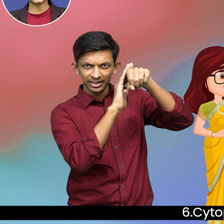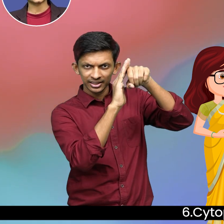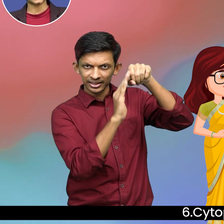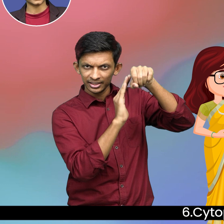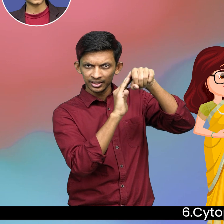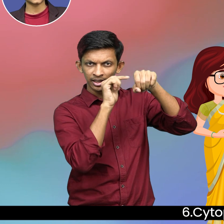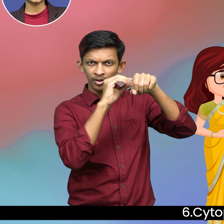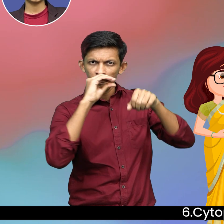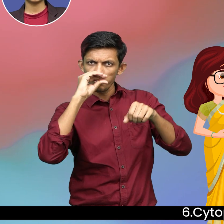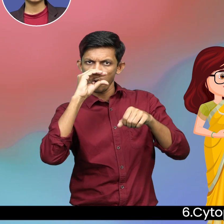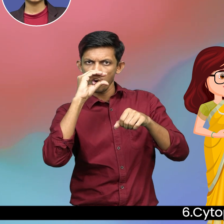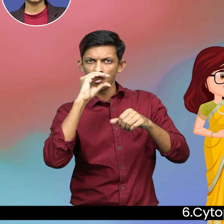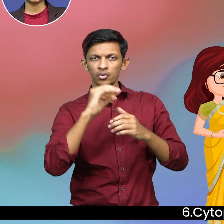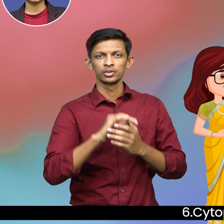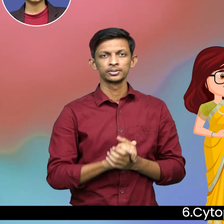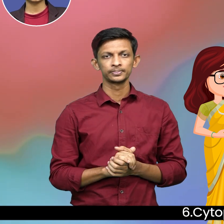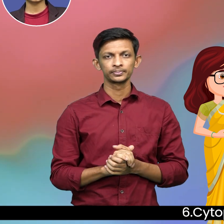Cytoplasm is dense.